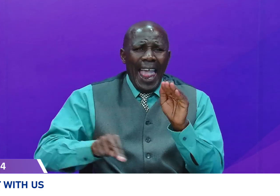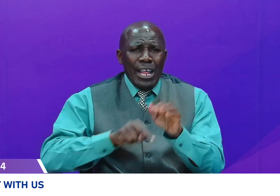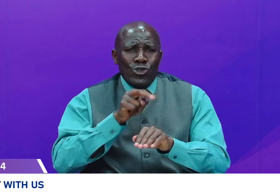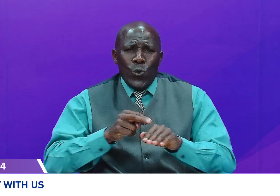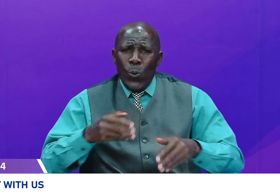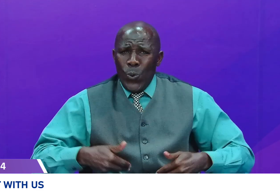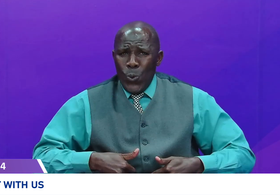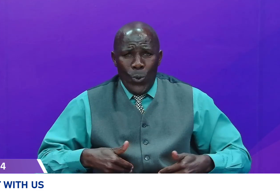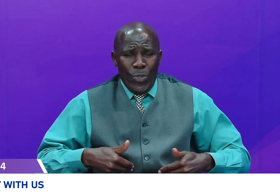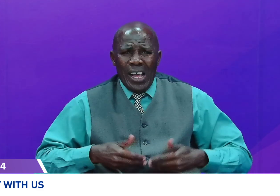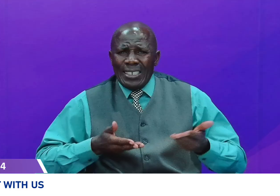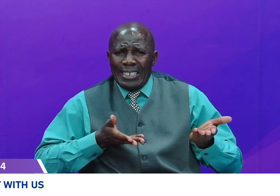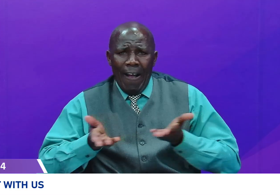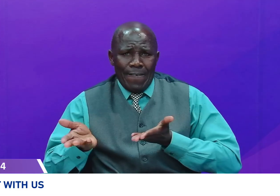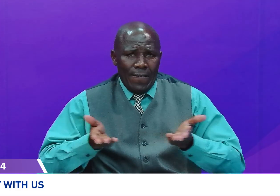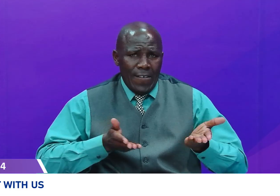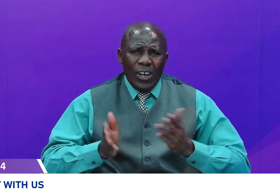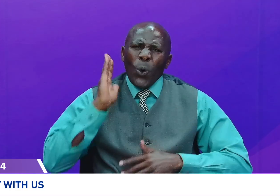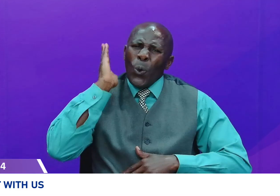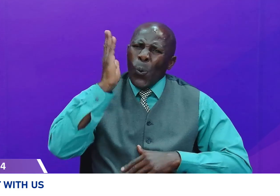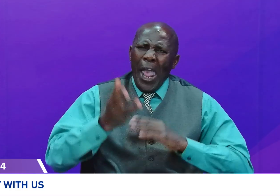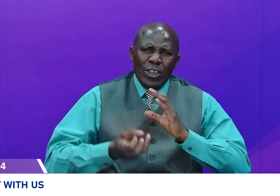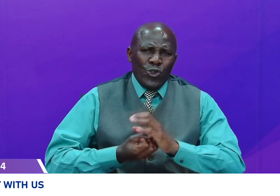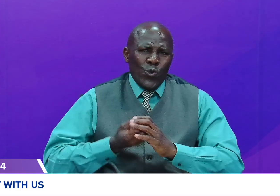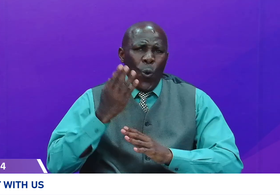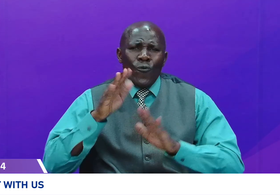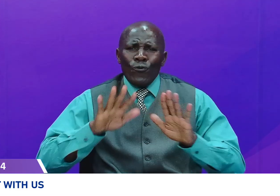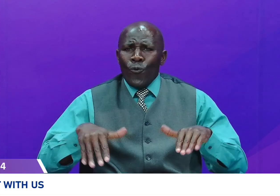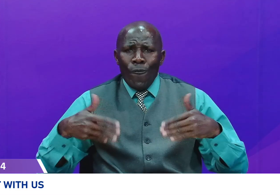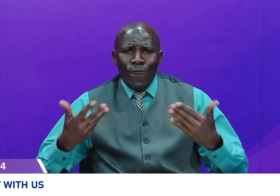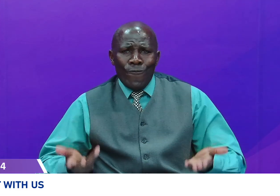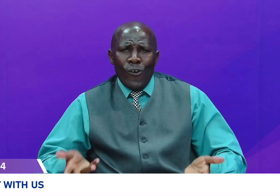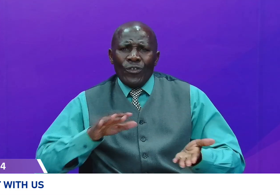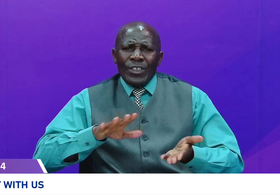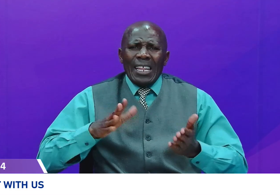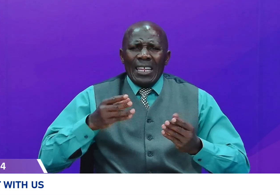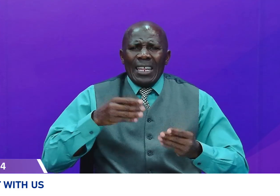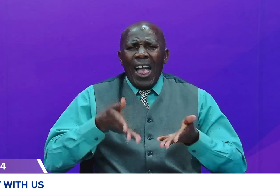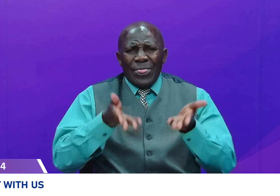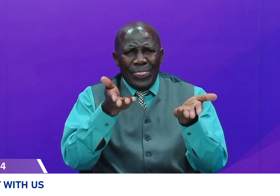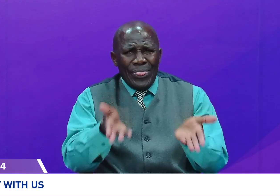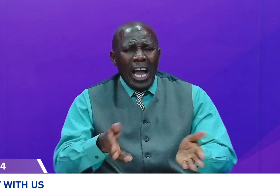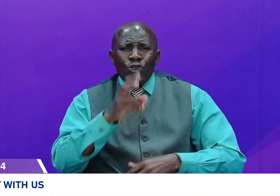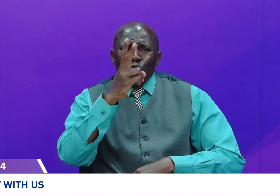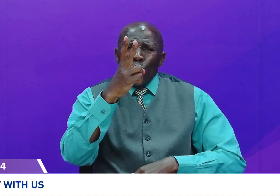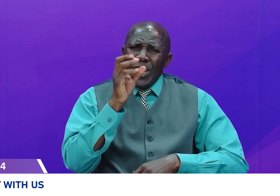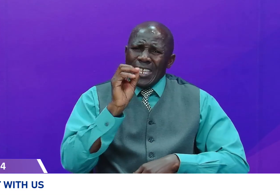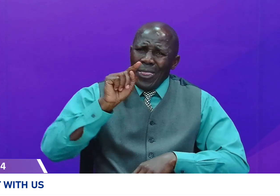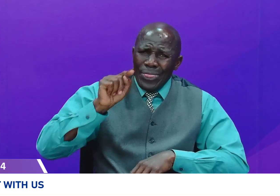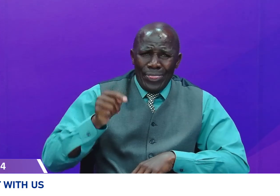And on to our next news item. President William Ruto has announced that the annual recruitment of the